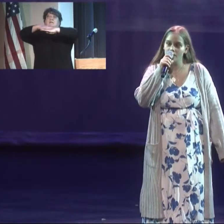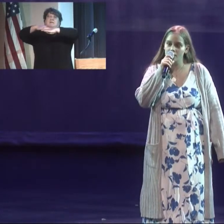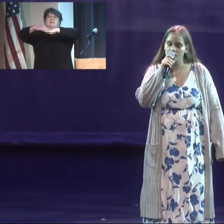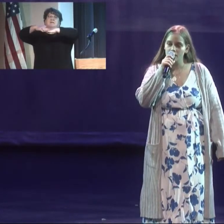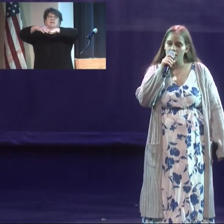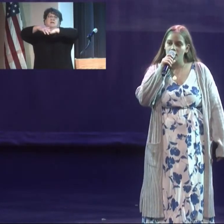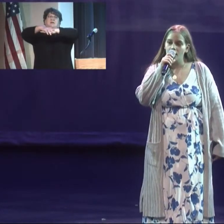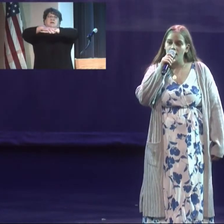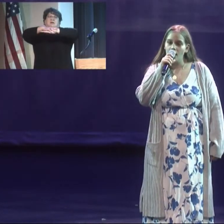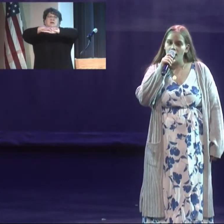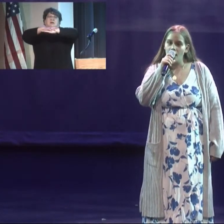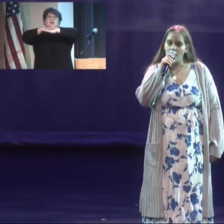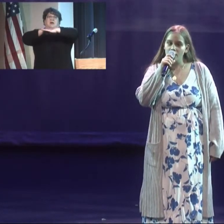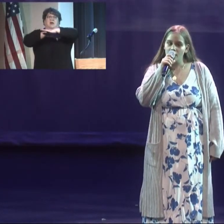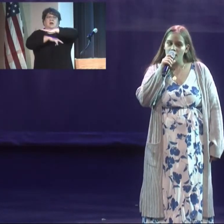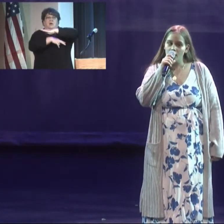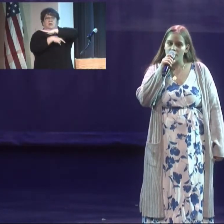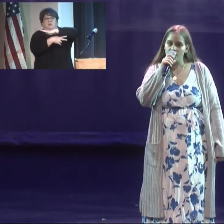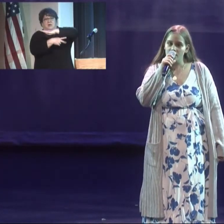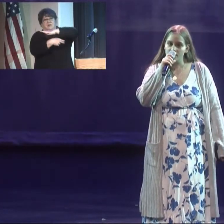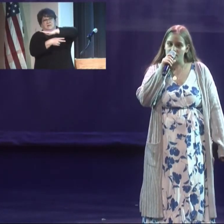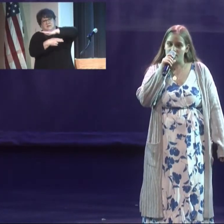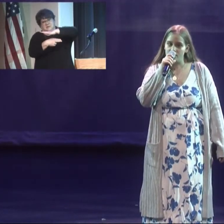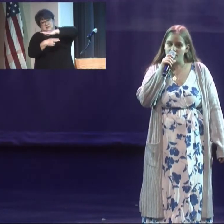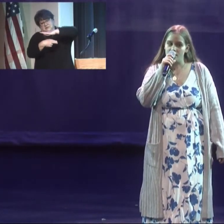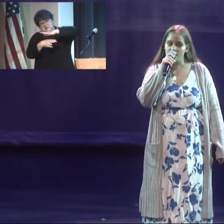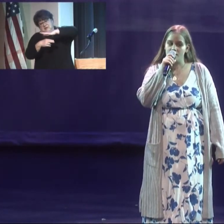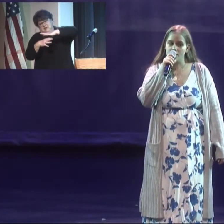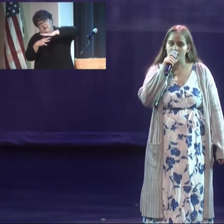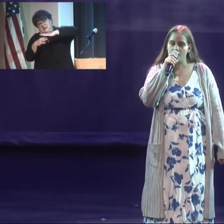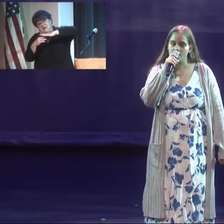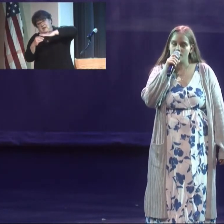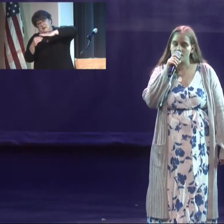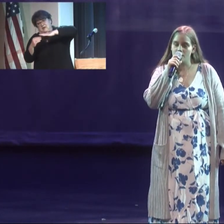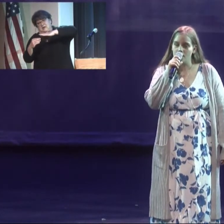above, out of the sea.